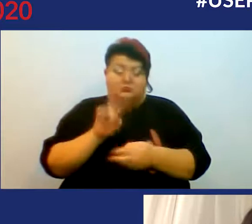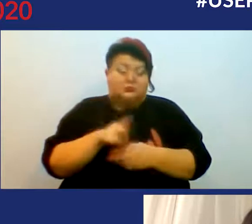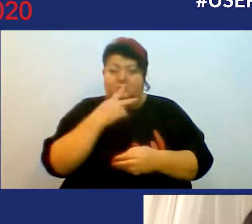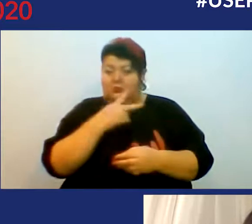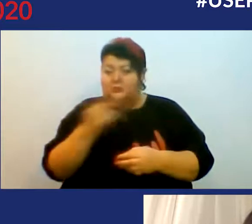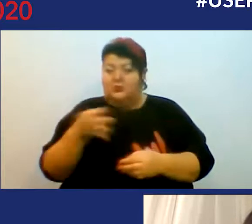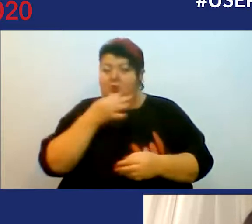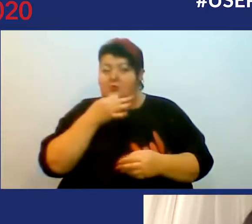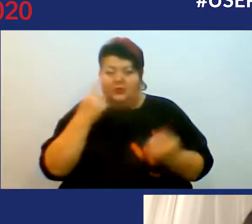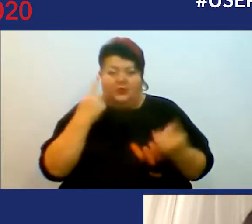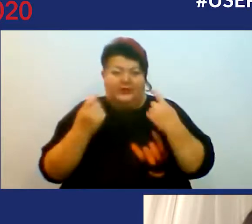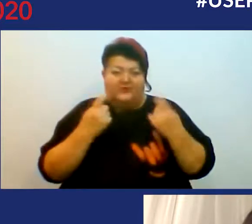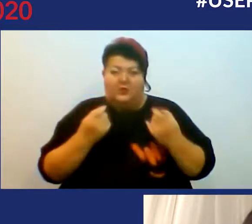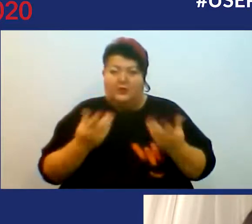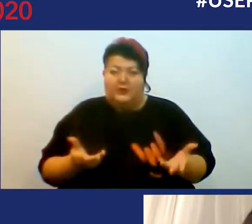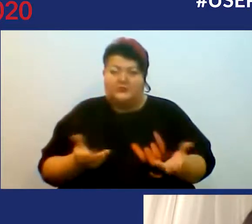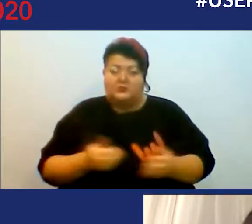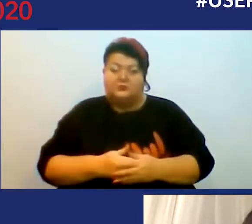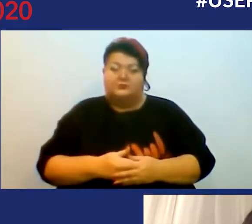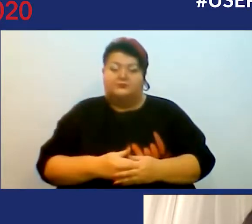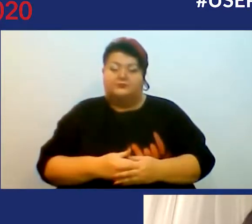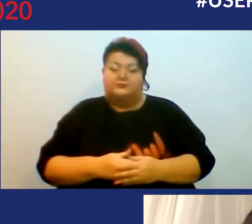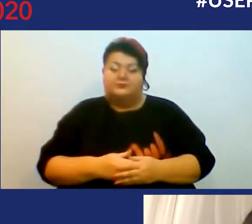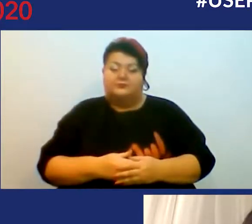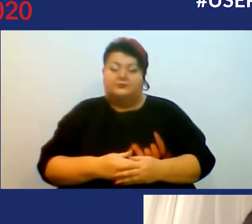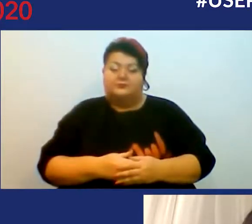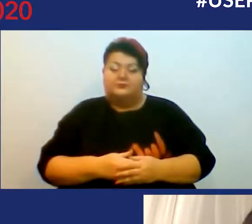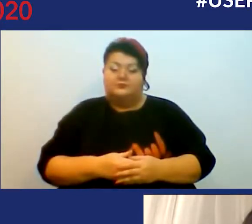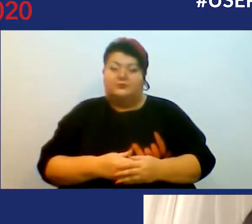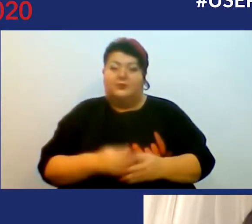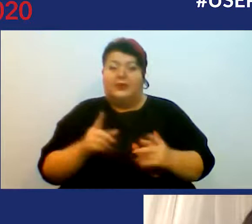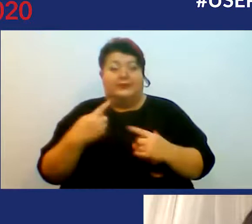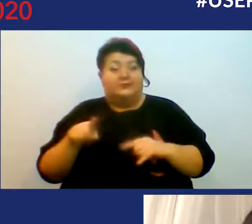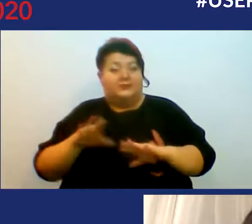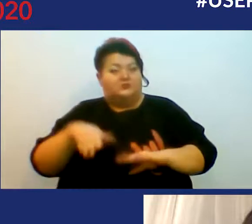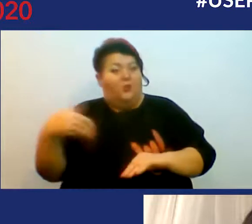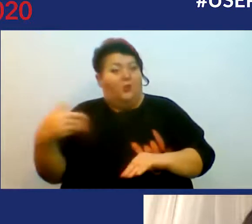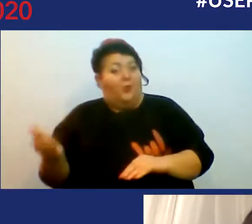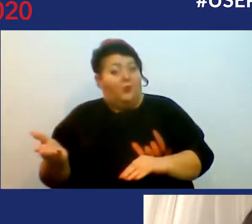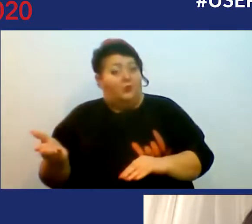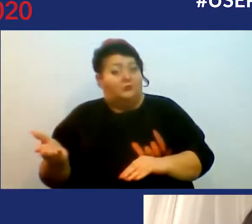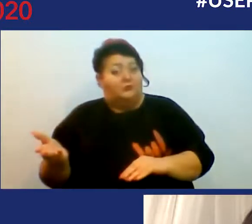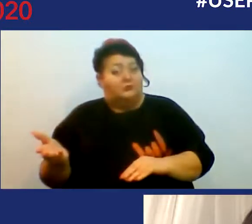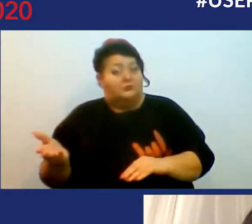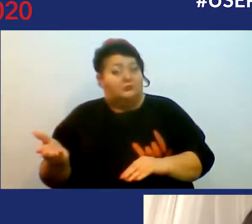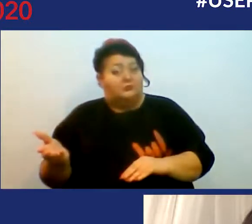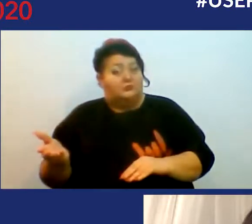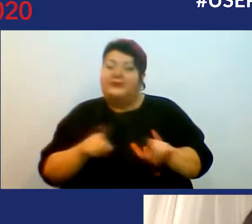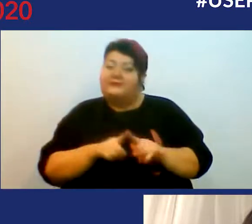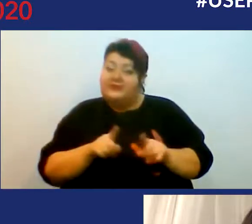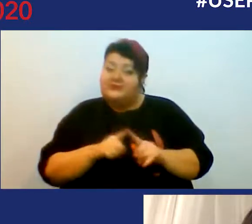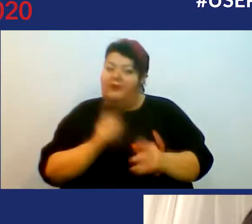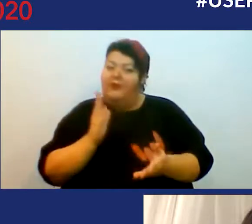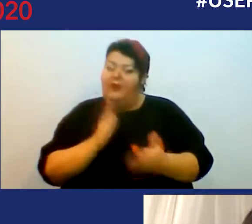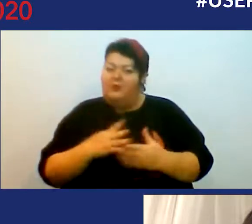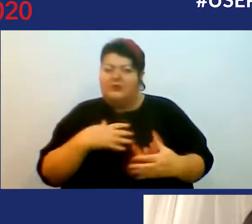events like Mindy was saying earlier. On the other side, though, there's a lot of concern about foreign